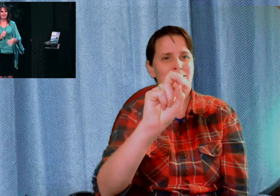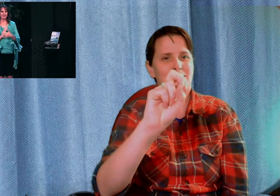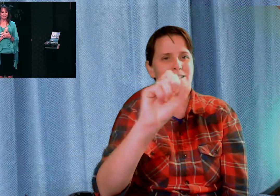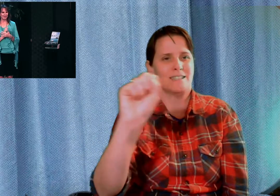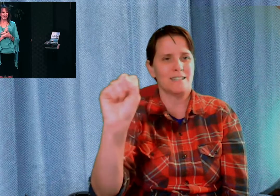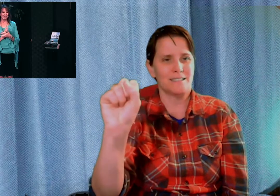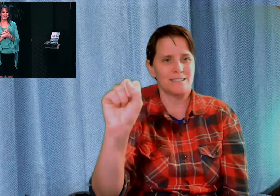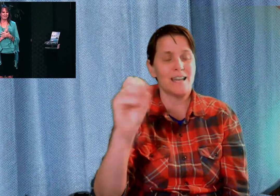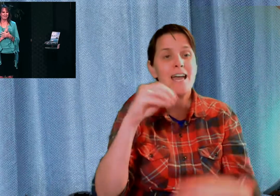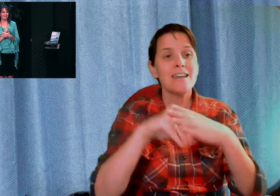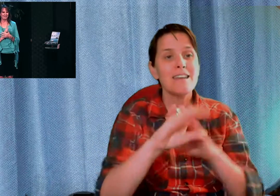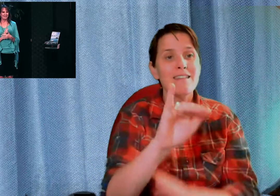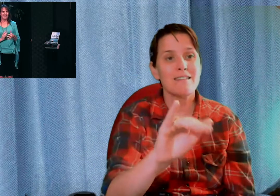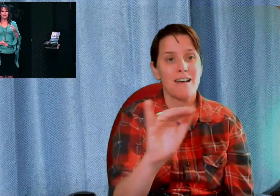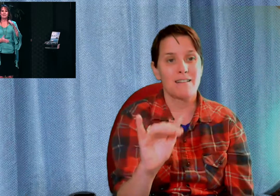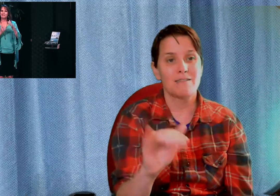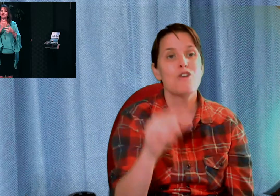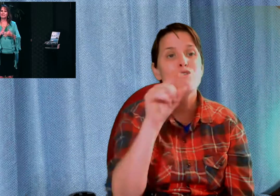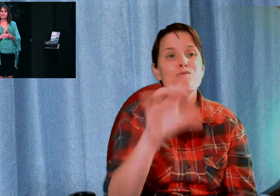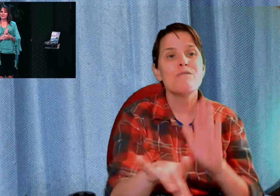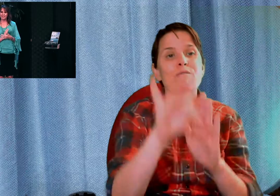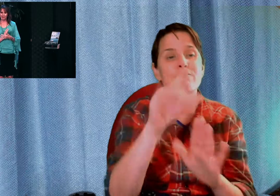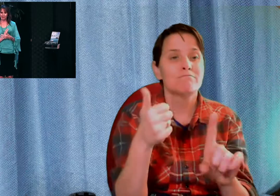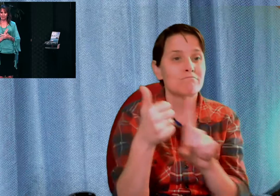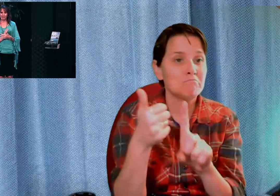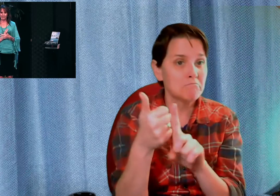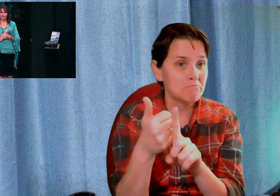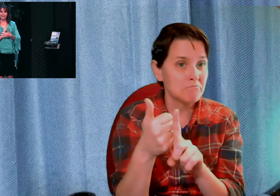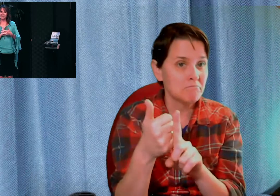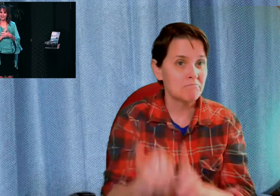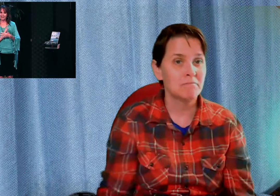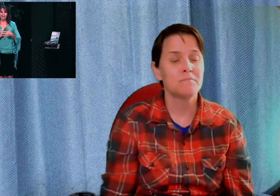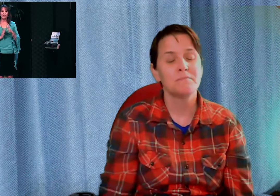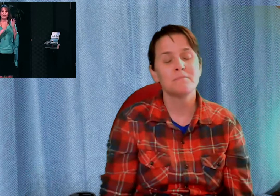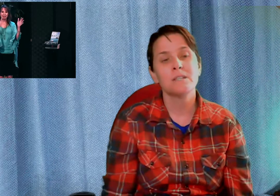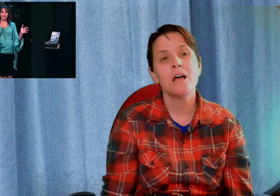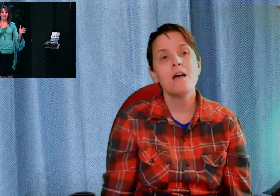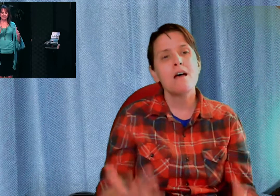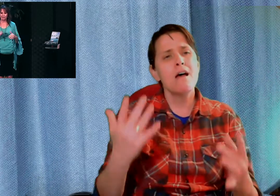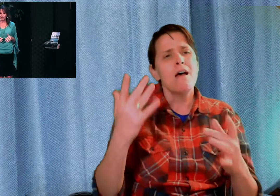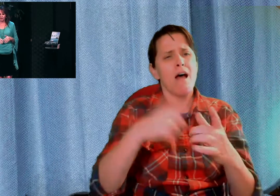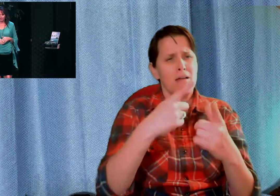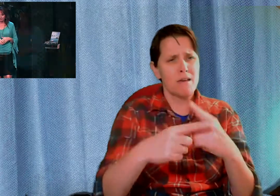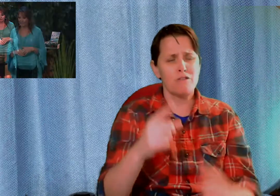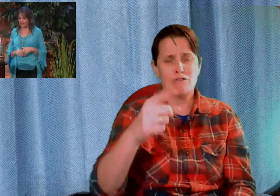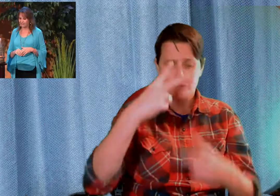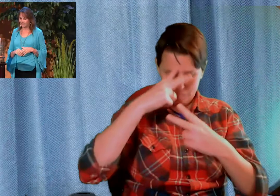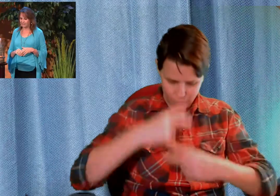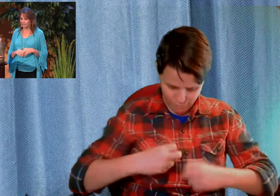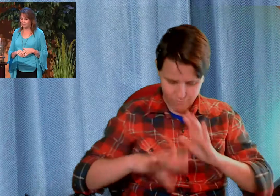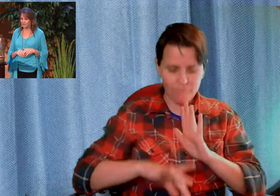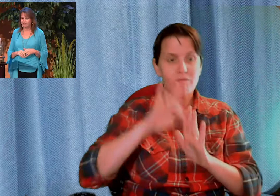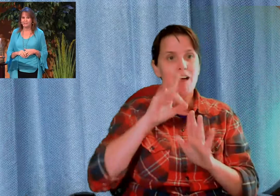you find yourself. And when you find yourself, then you can navigate through whatever